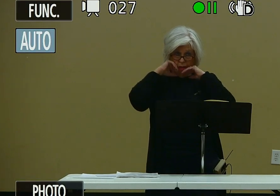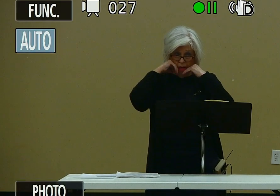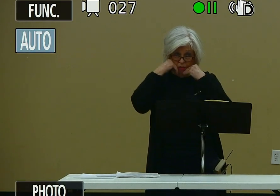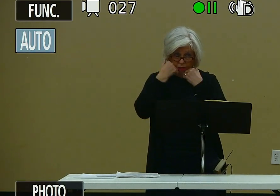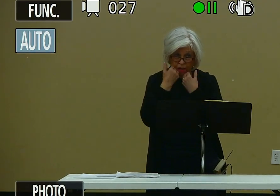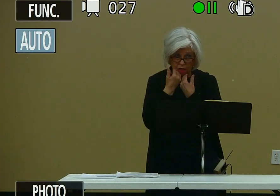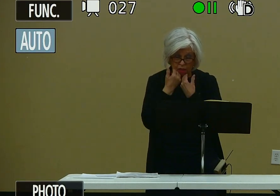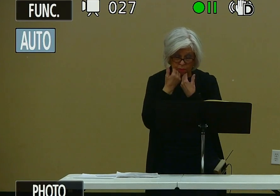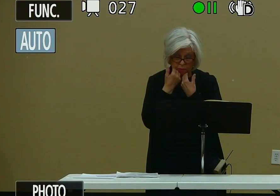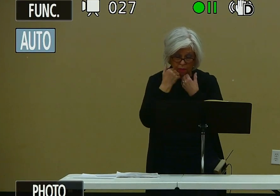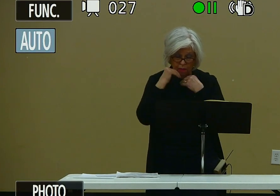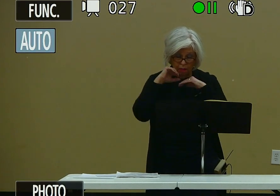Ashamed,